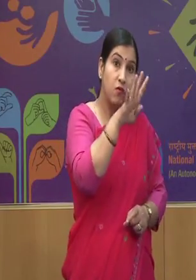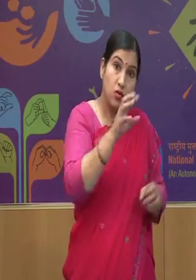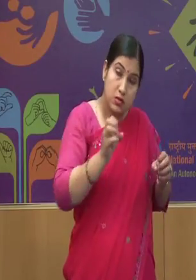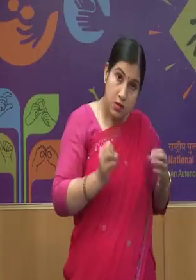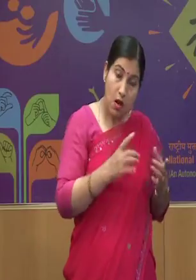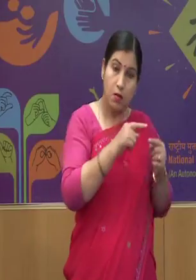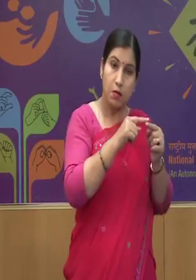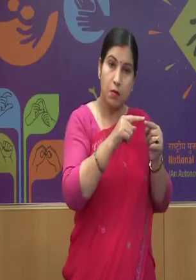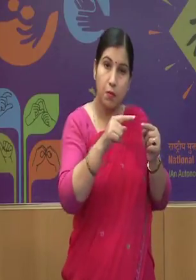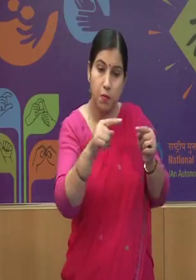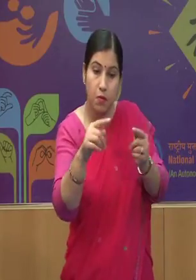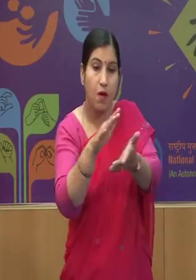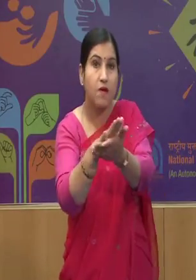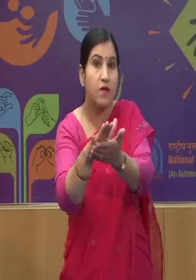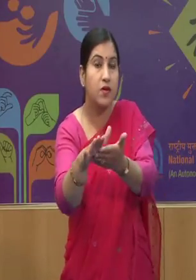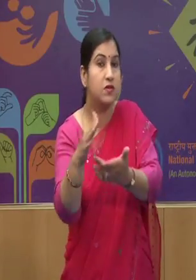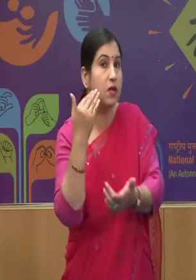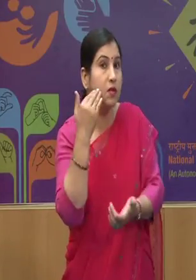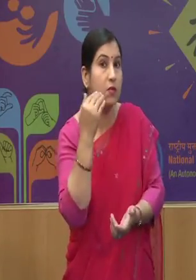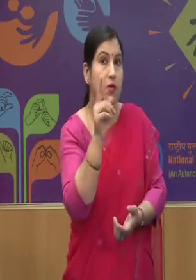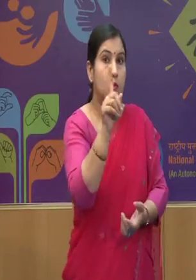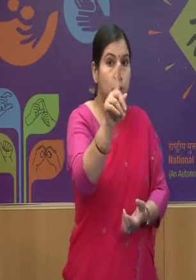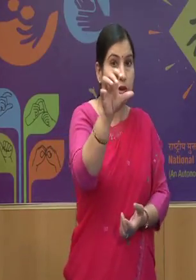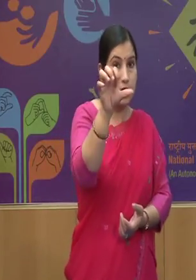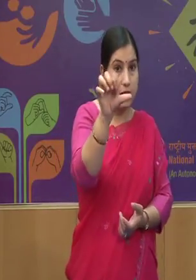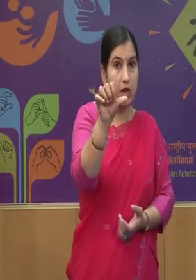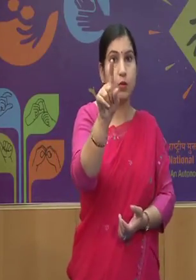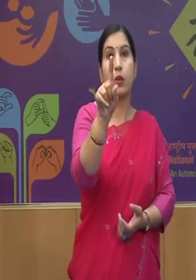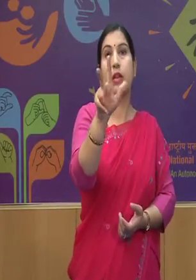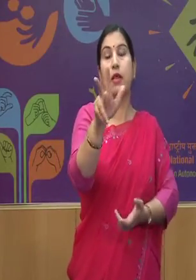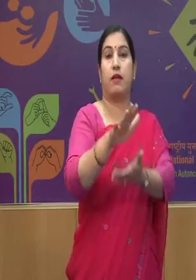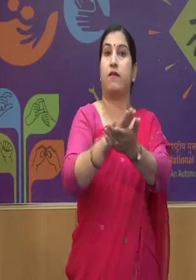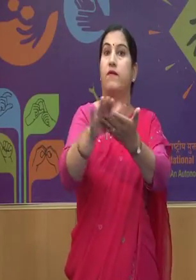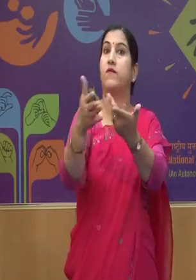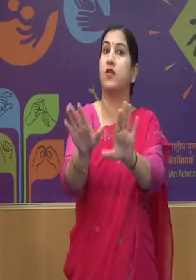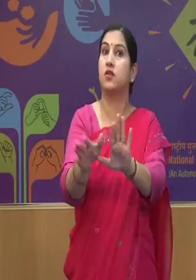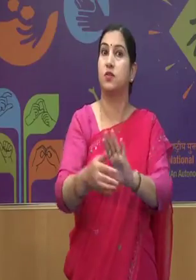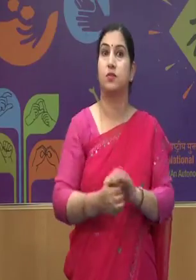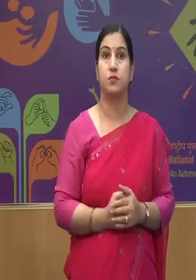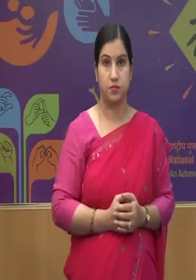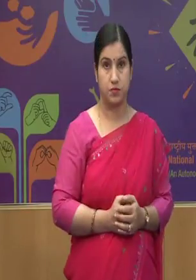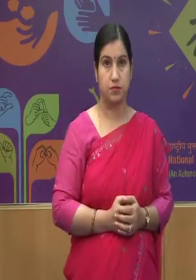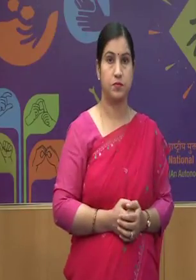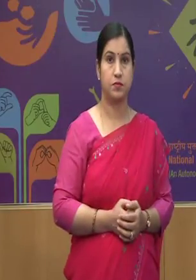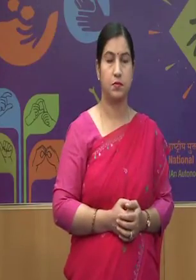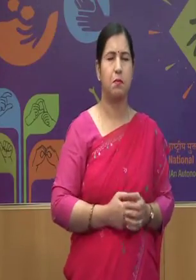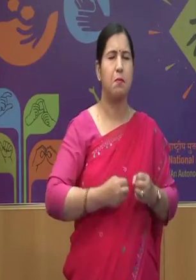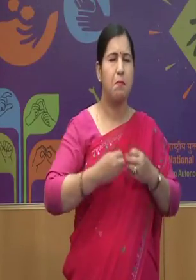till the year 1918. Many